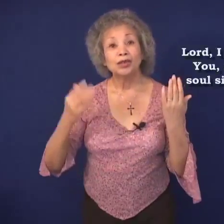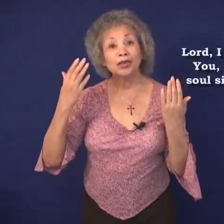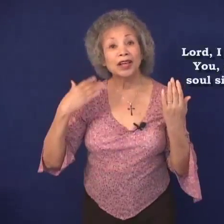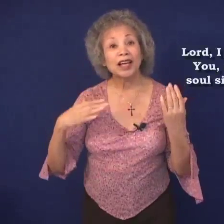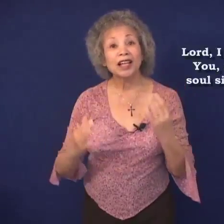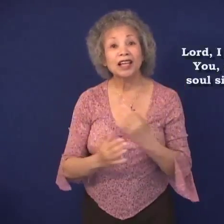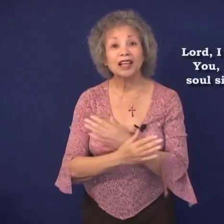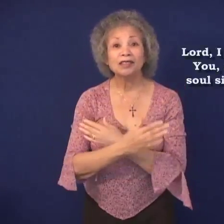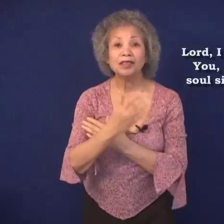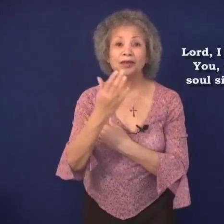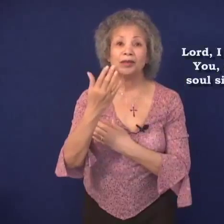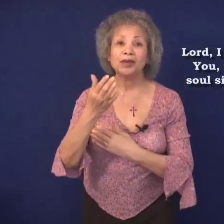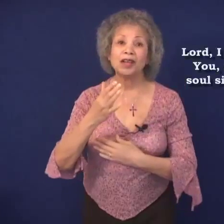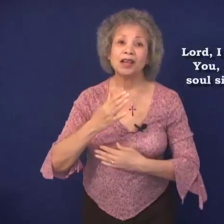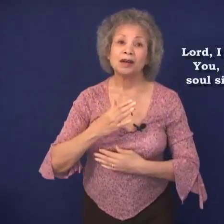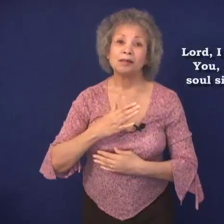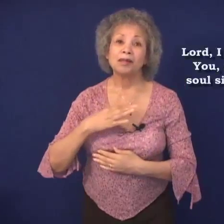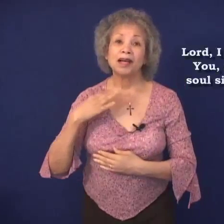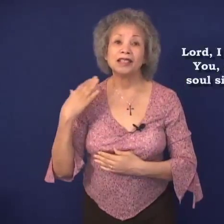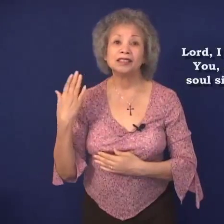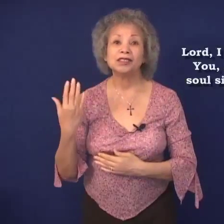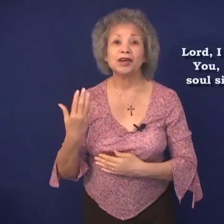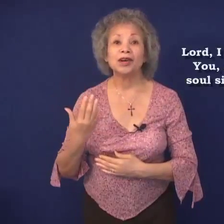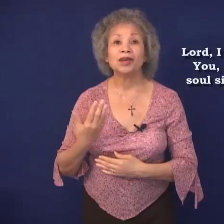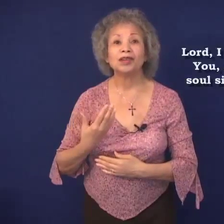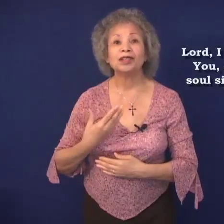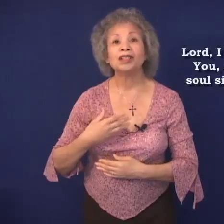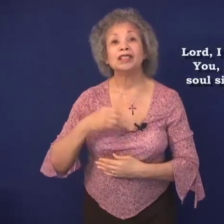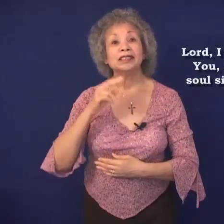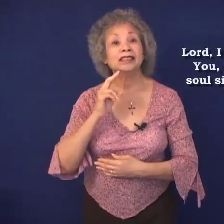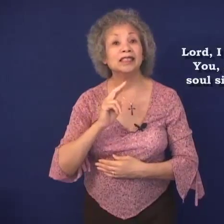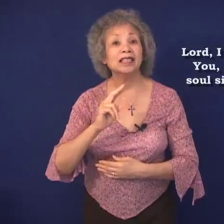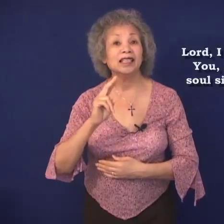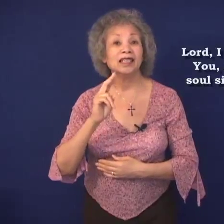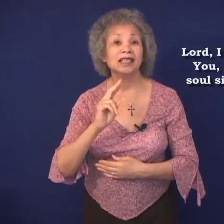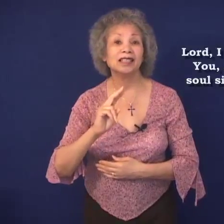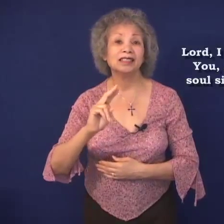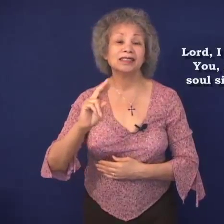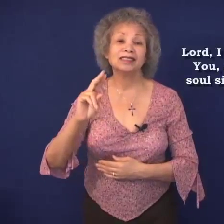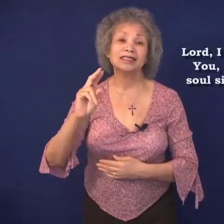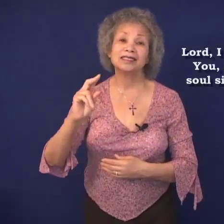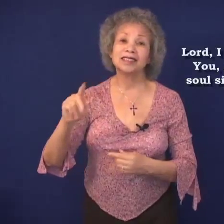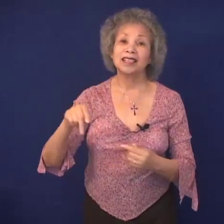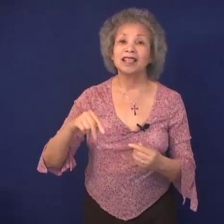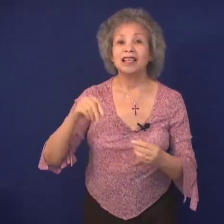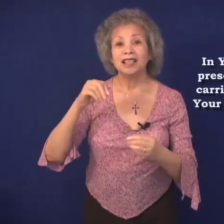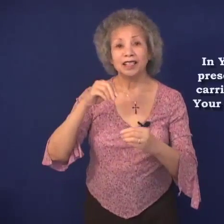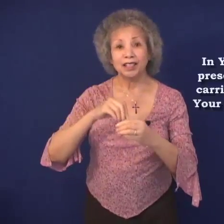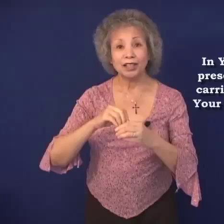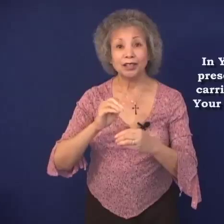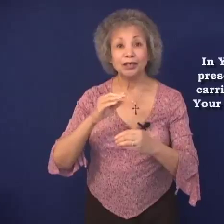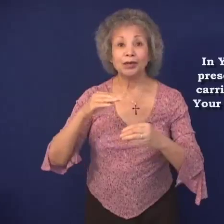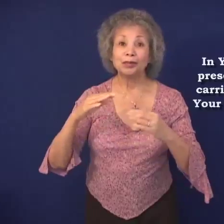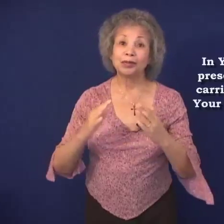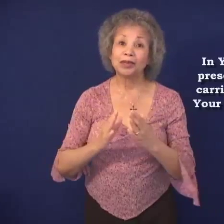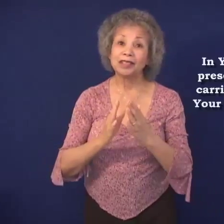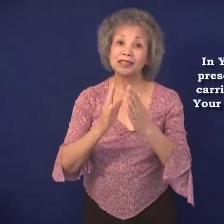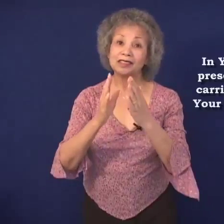Lord, I love you, my soul sings. In your